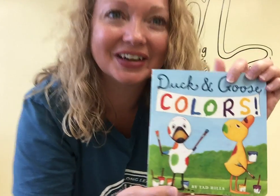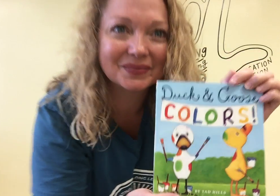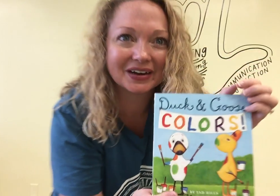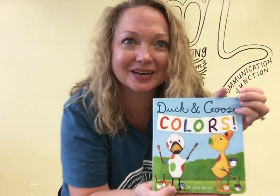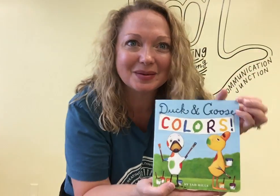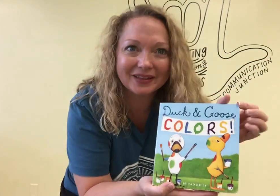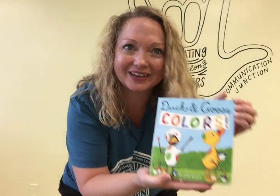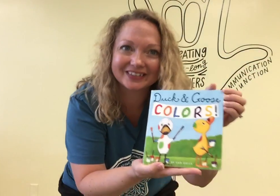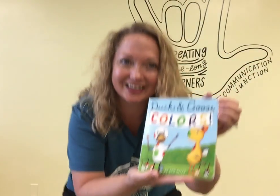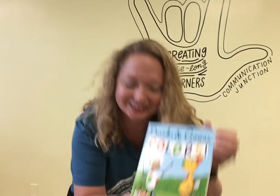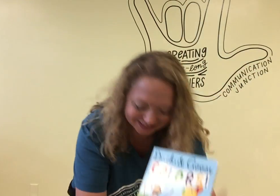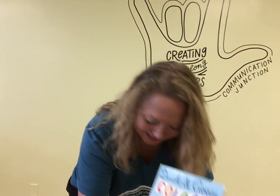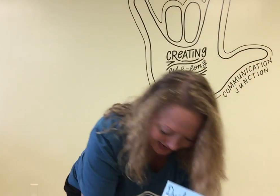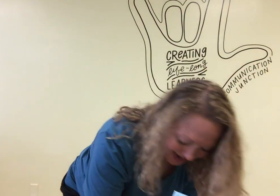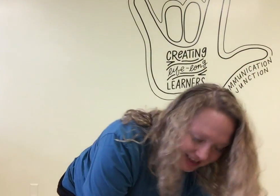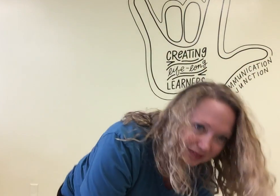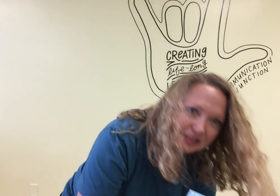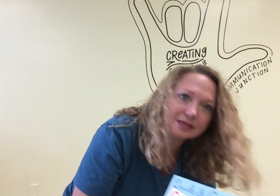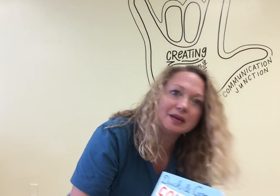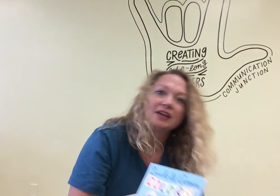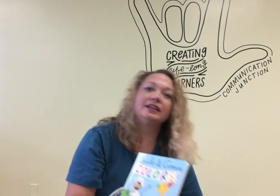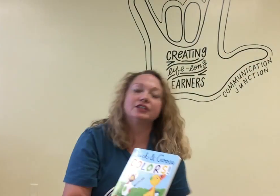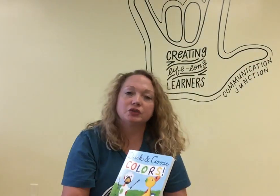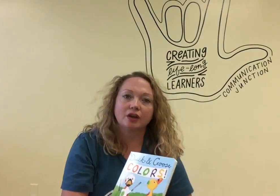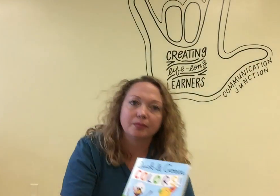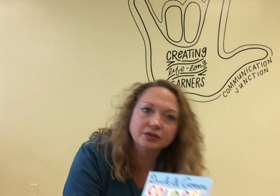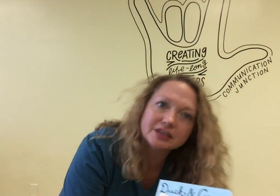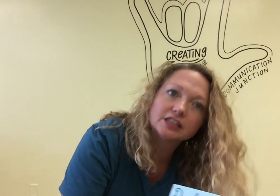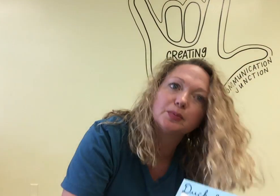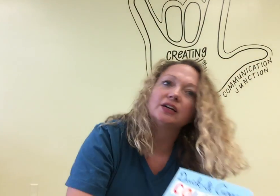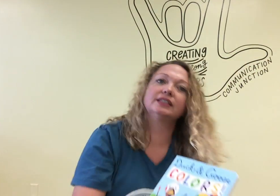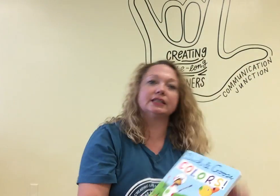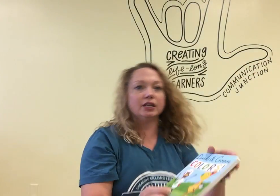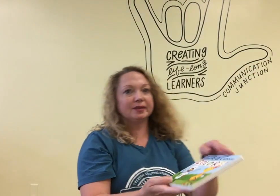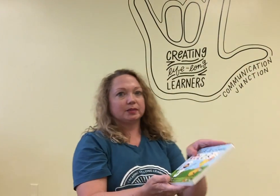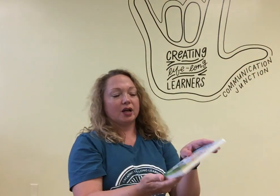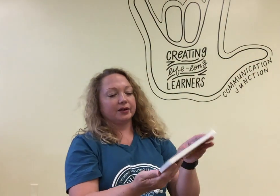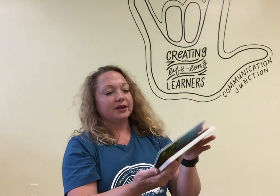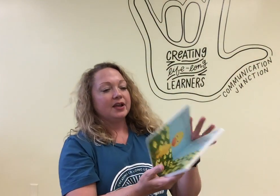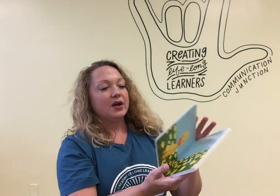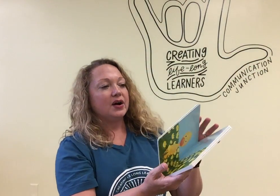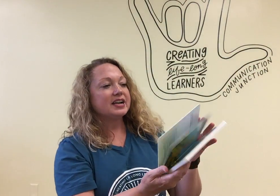They're going to be playing with colors today. Let me see, maybe I need to scoot up to read this book because it's a little bit smaller. Okay.